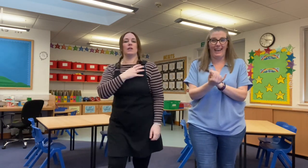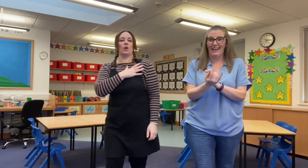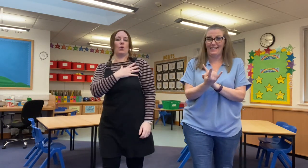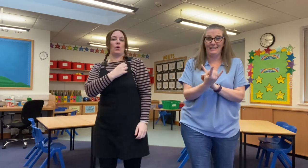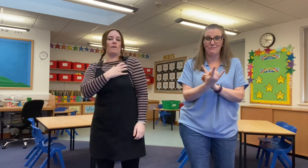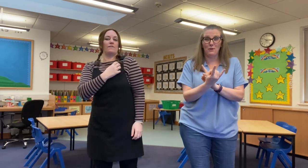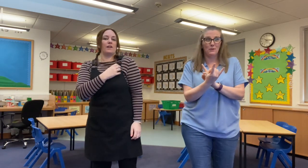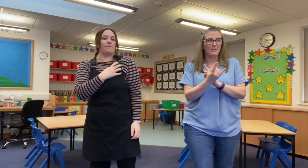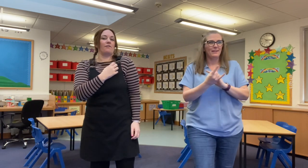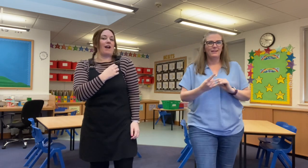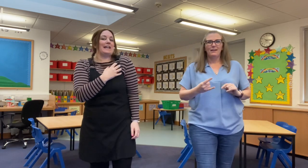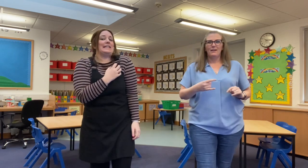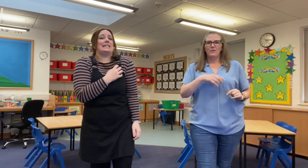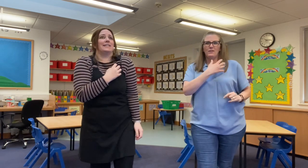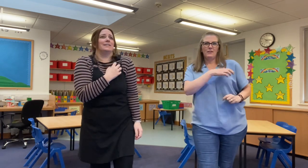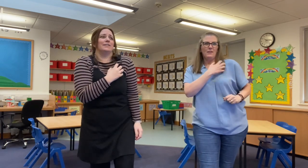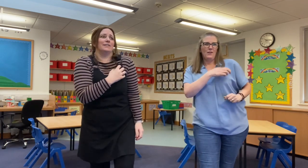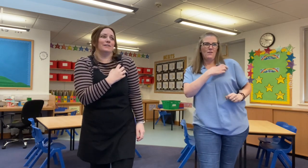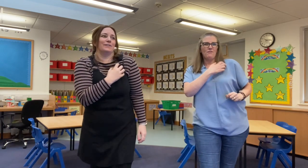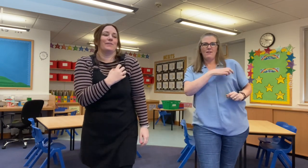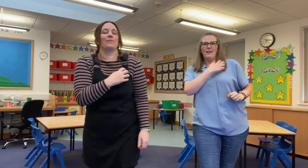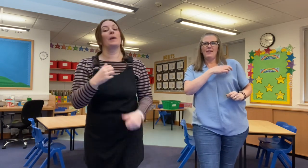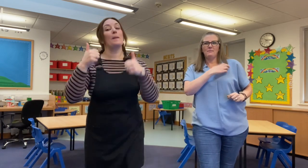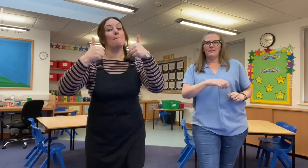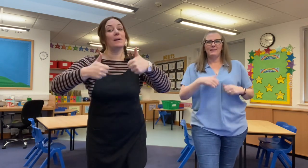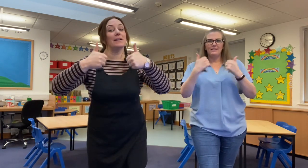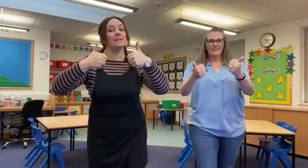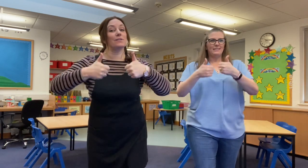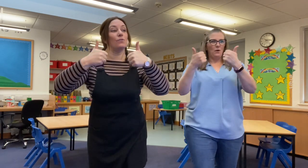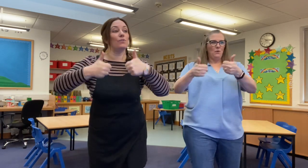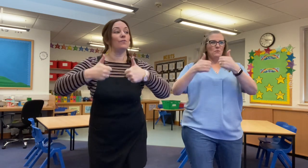sometimes feel afraid. But it's alright.